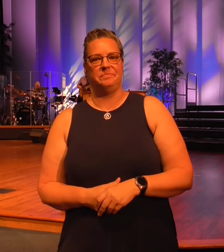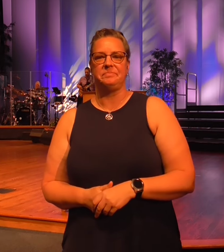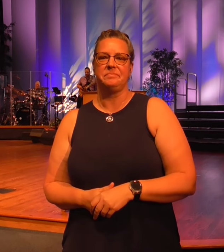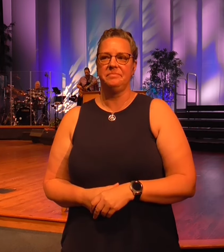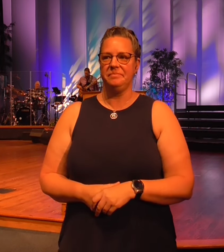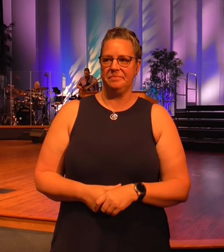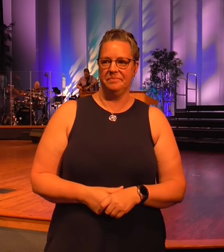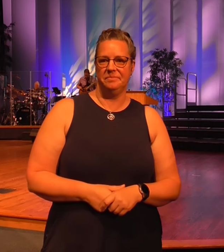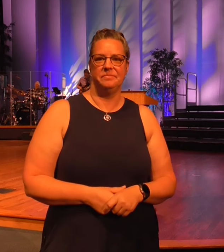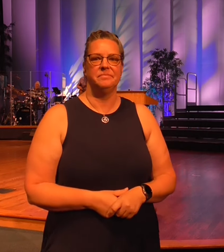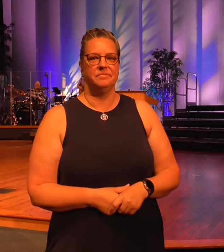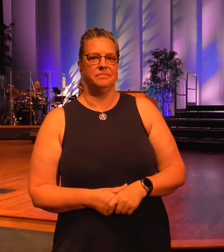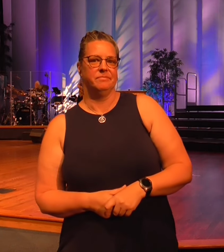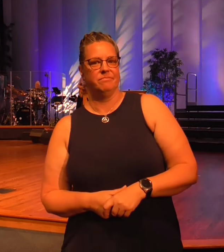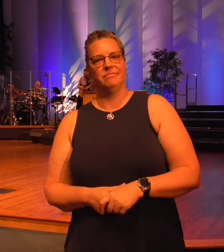yeah.